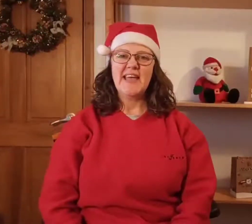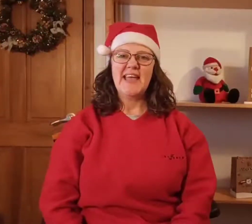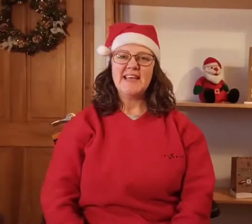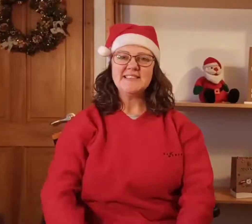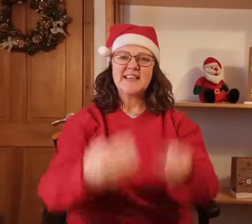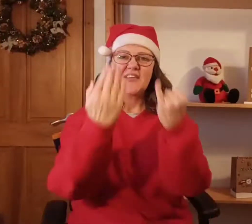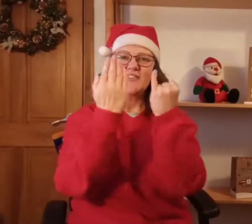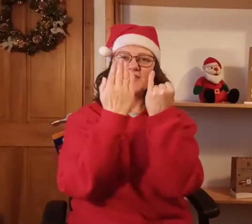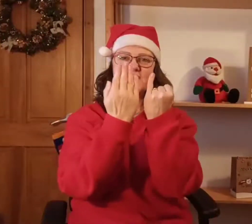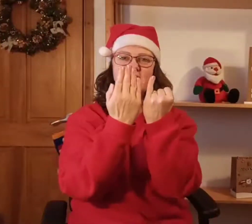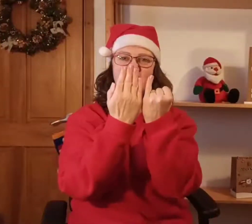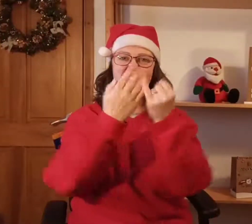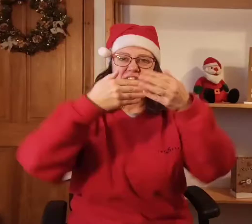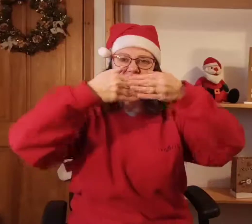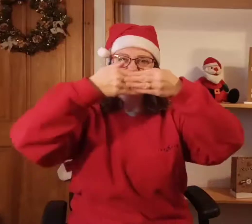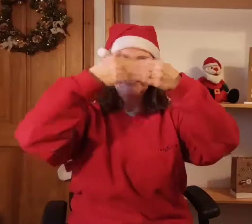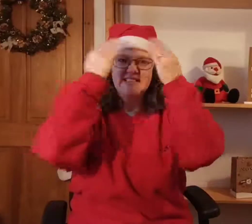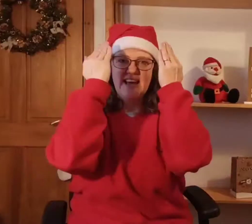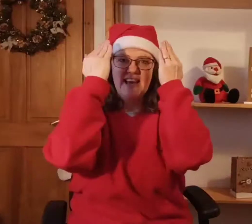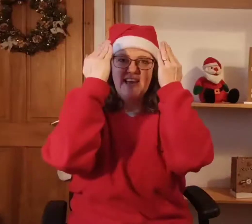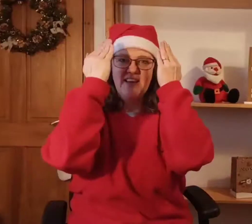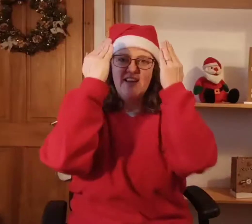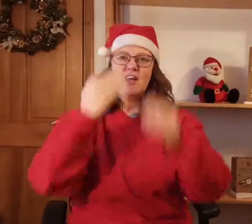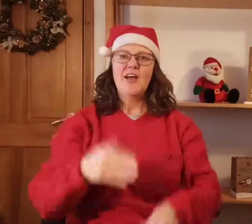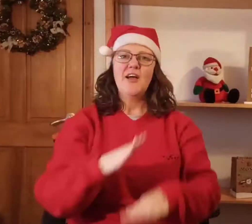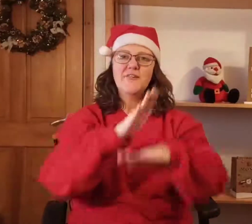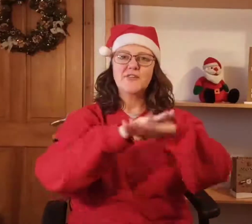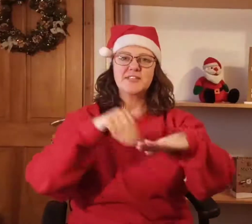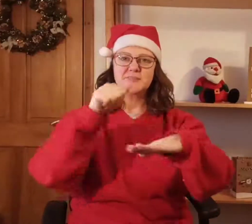is the sixth day of Christmas.